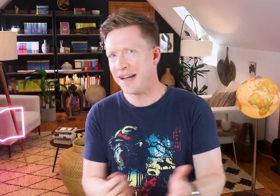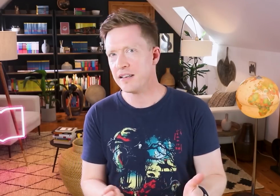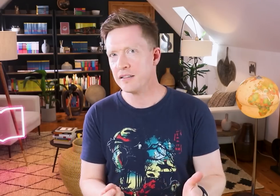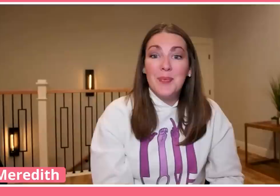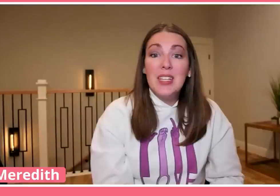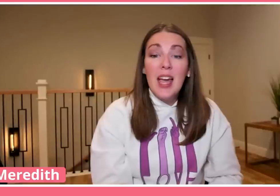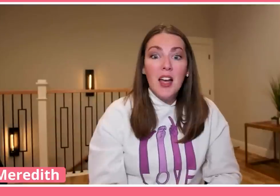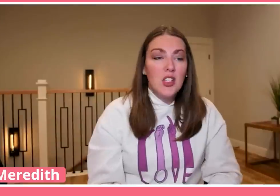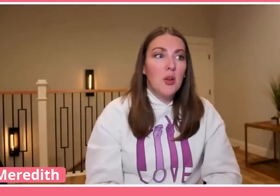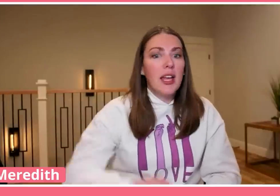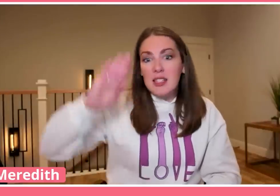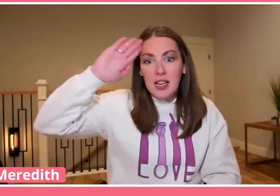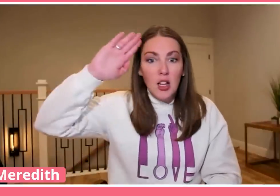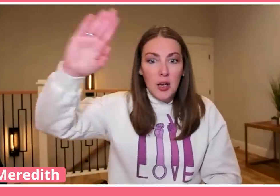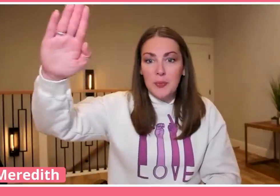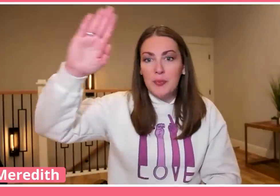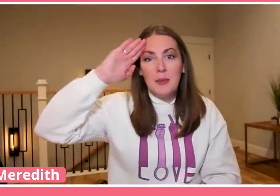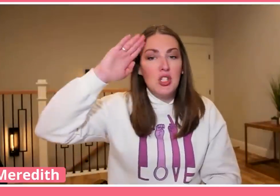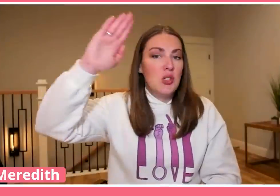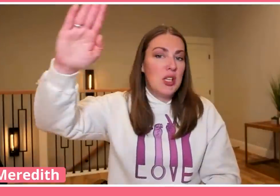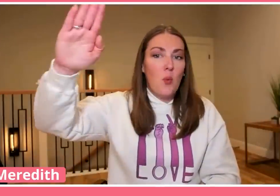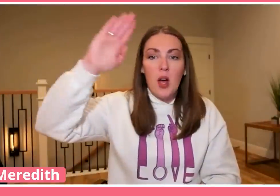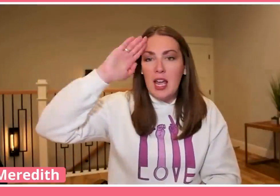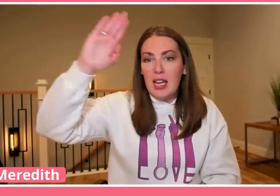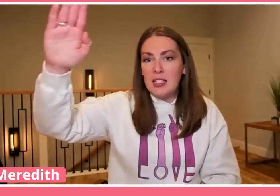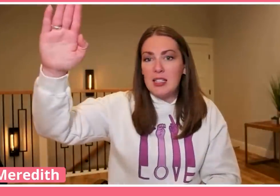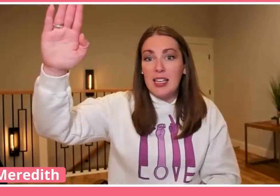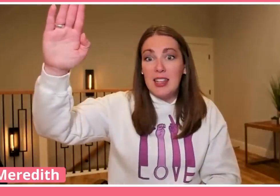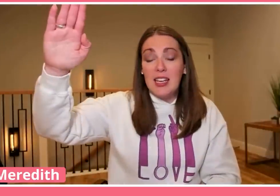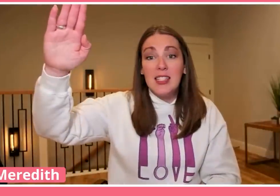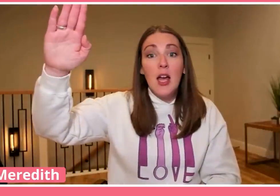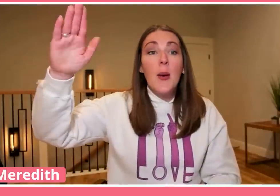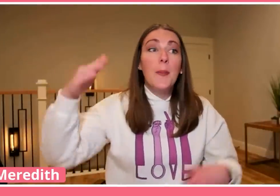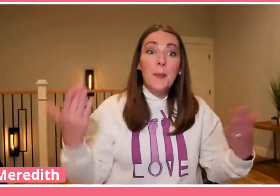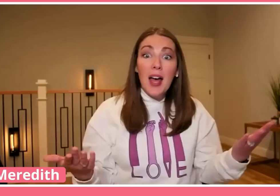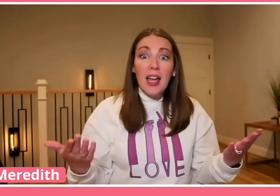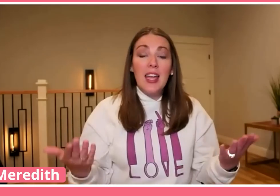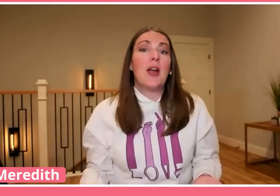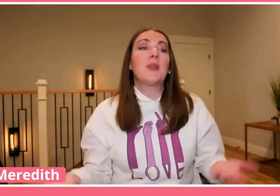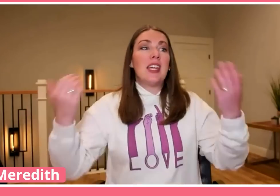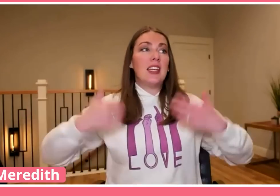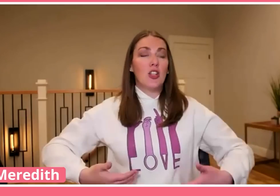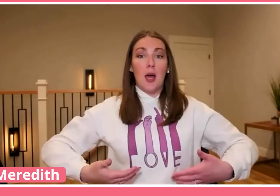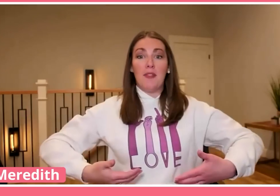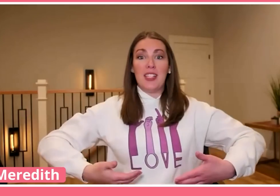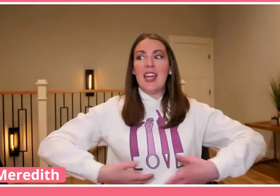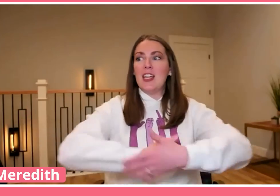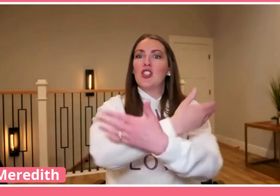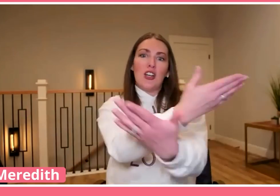it matter? Yeah. So like the sign, hello. I'm just using one hand like this. But if I was standing on top of a stage talking